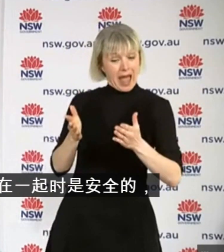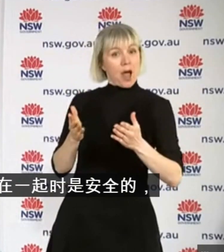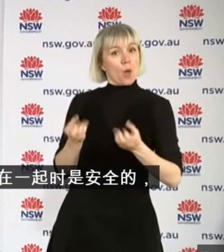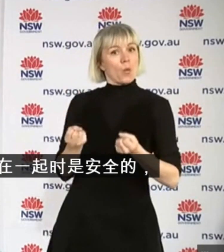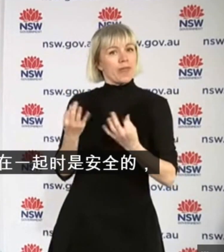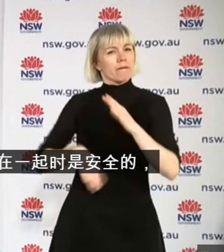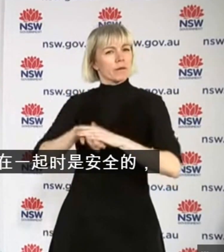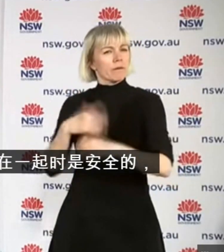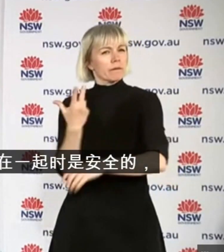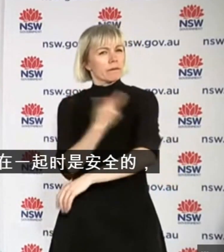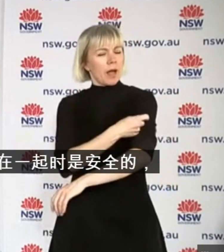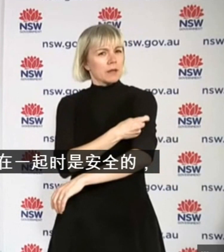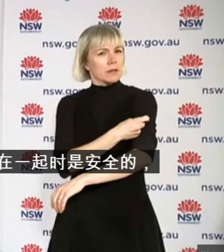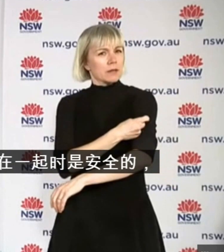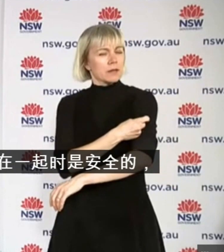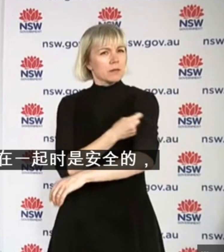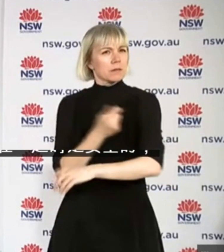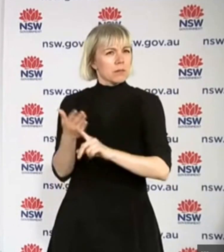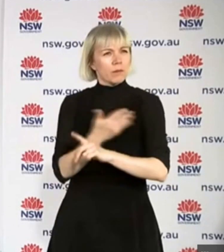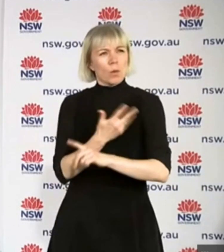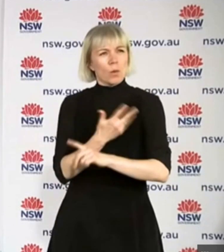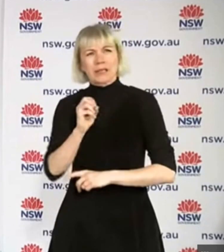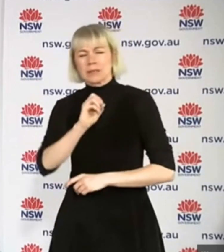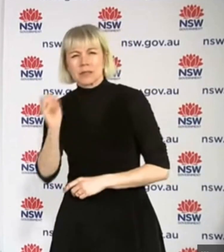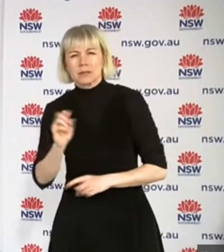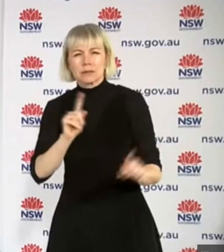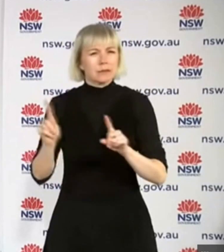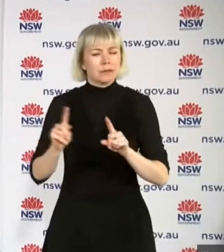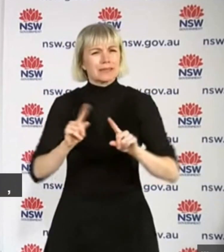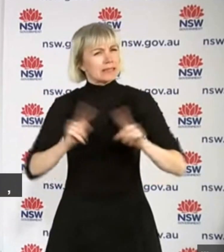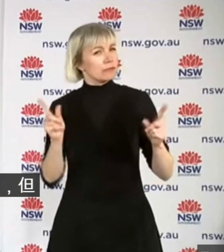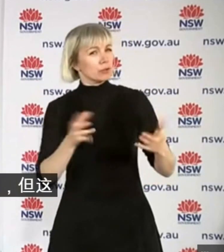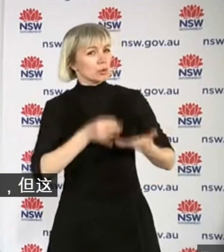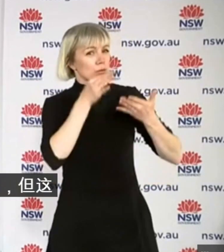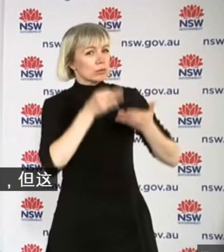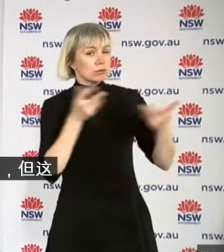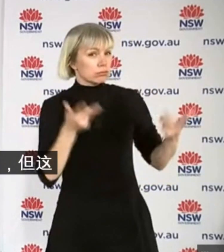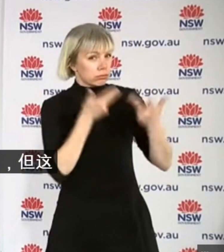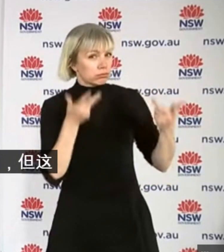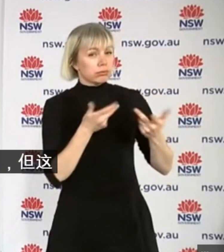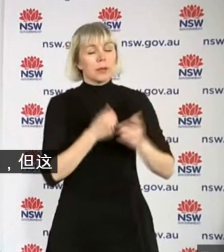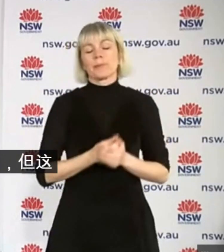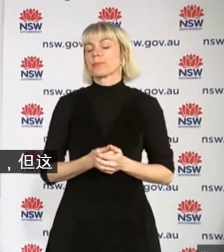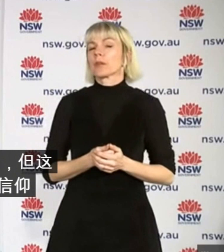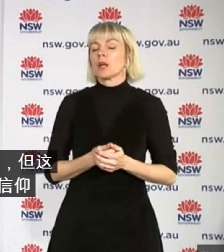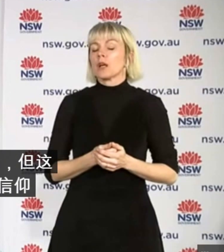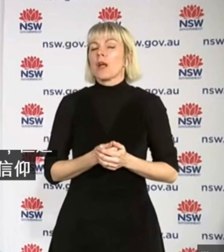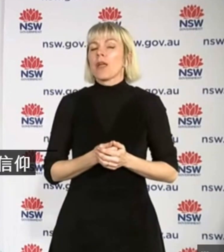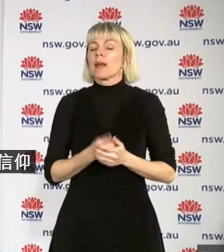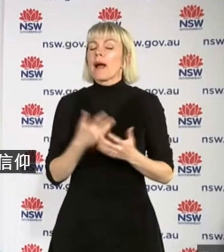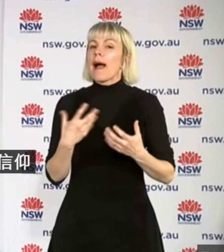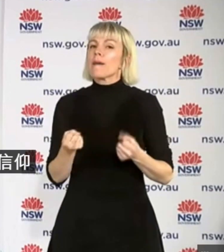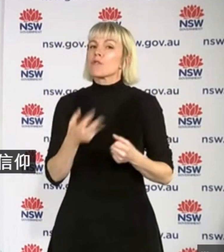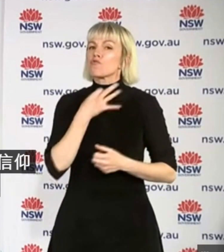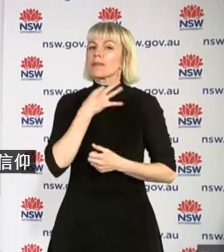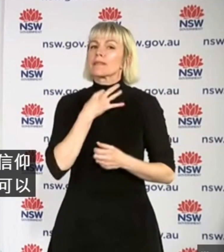with other people in, say, hospitality isn't? Well, it's not as safe. There's a risk involved, but that's why we're saying to all faith